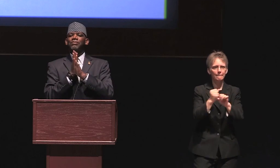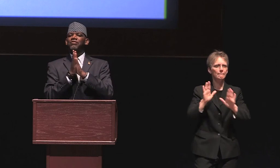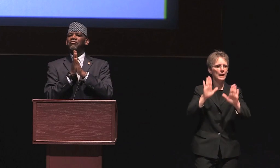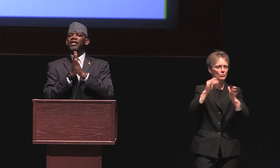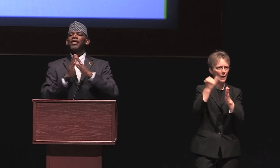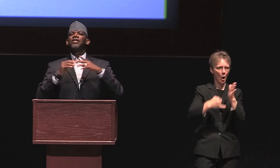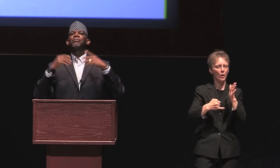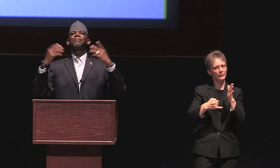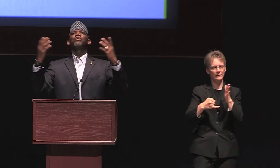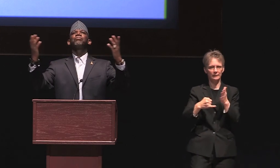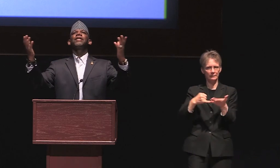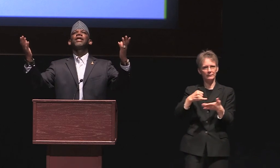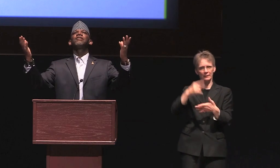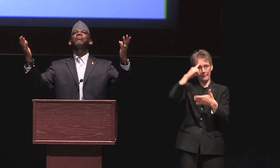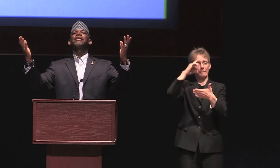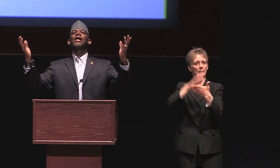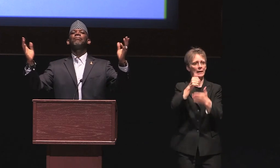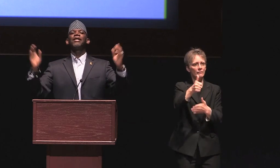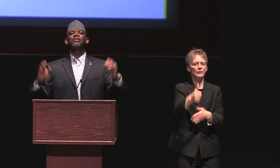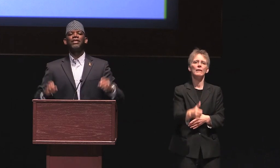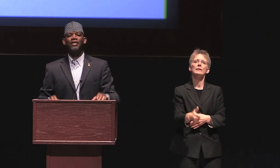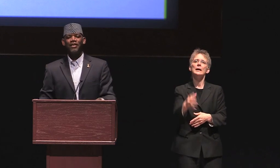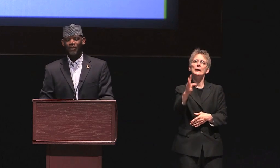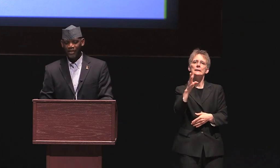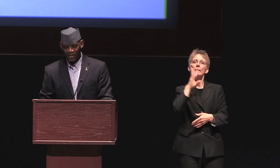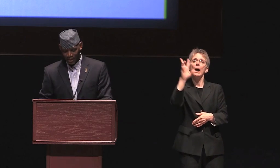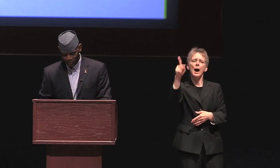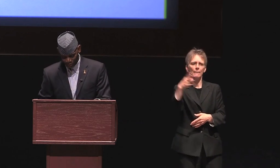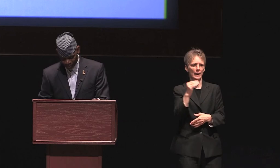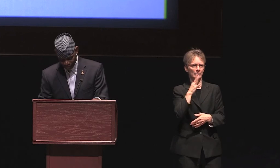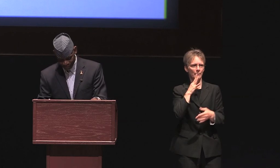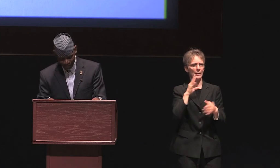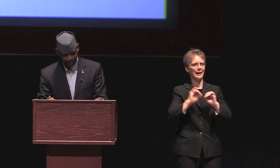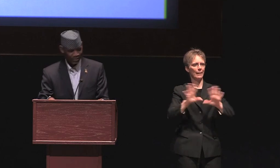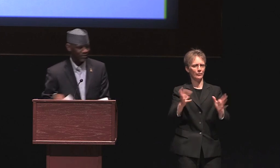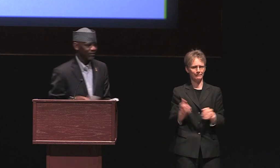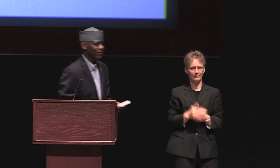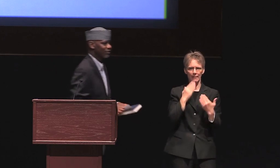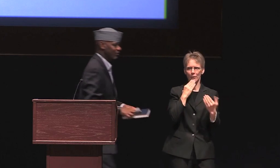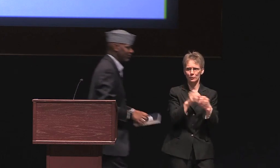Take leaps of faith. And young people, speak and speak up and speak clearly. Thank you so much.